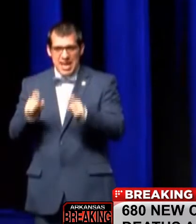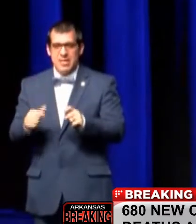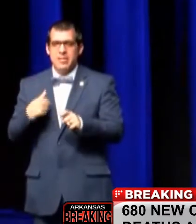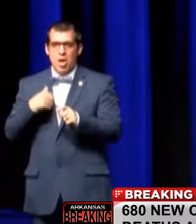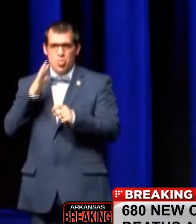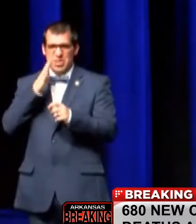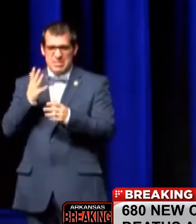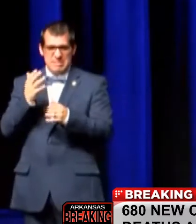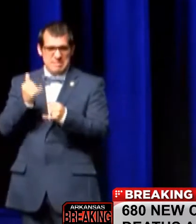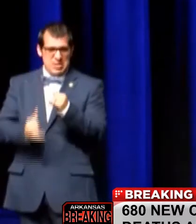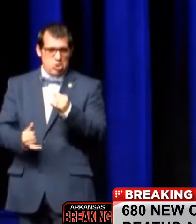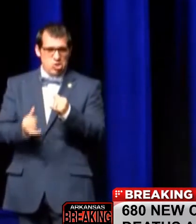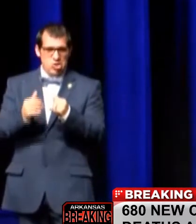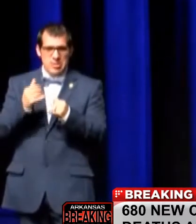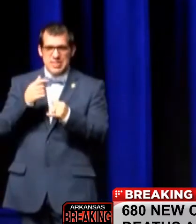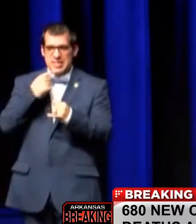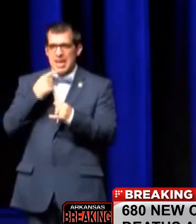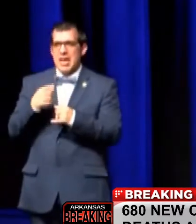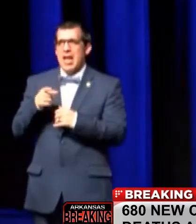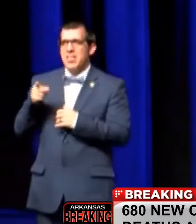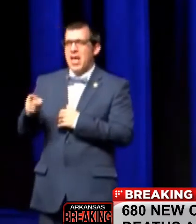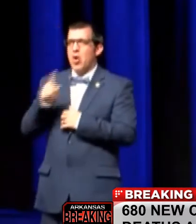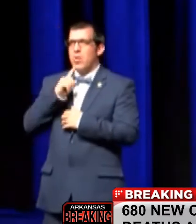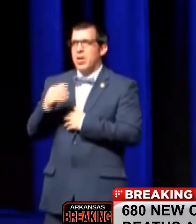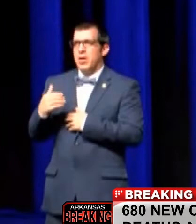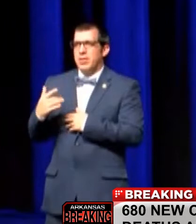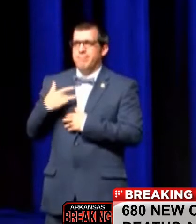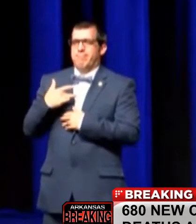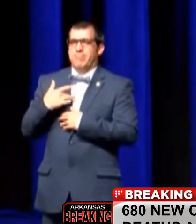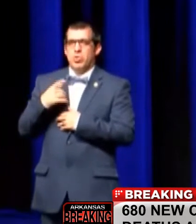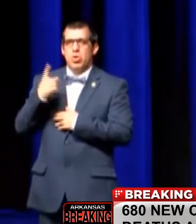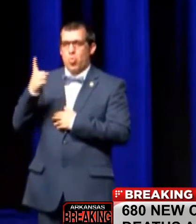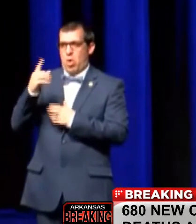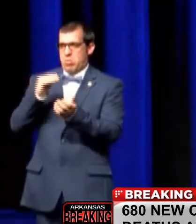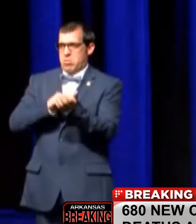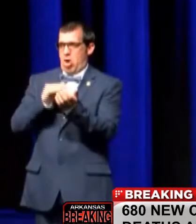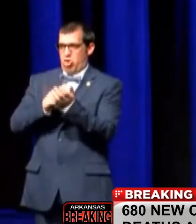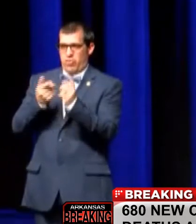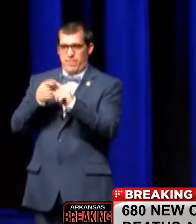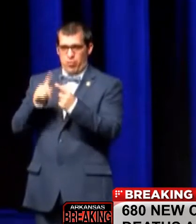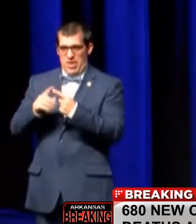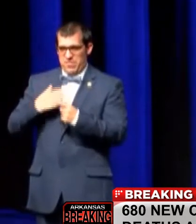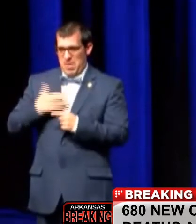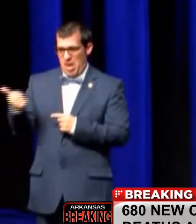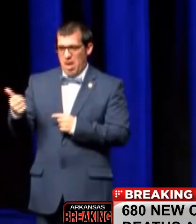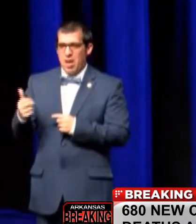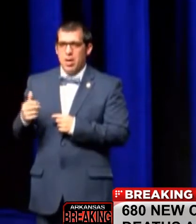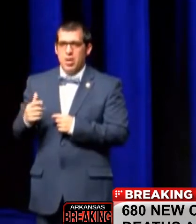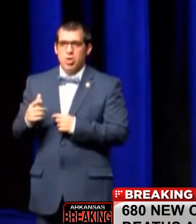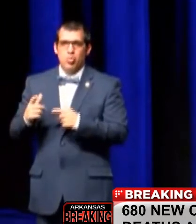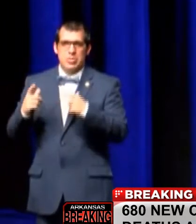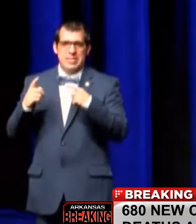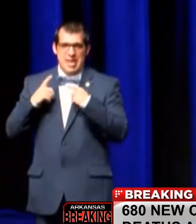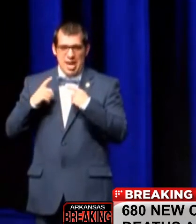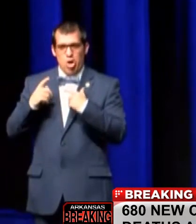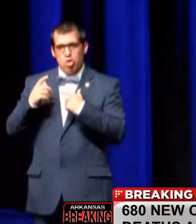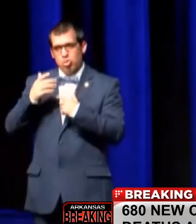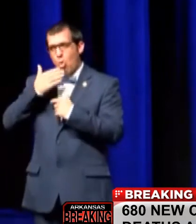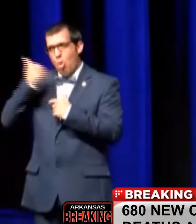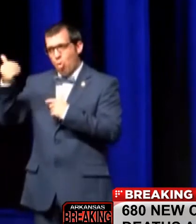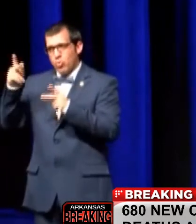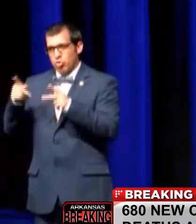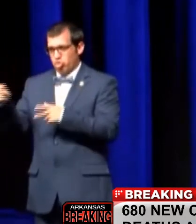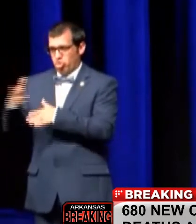by saying that drove home with me because a physician friend of mine who's of retirement age and beyond shared with